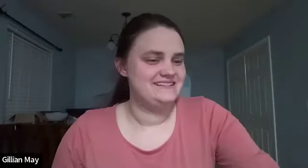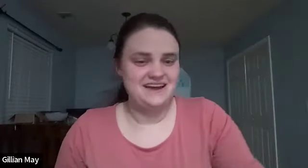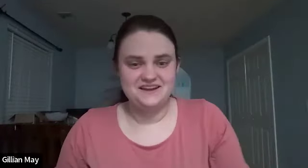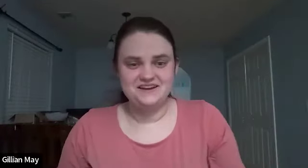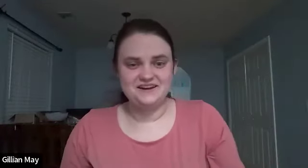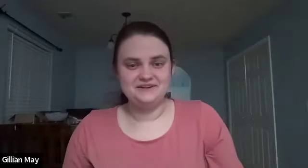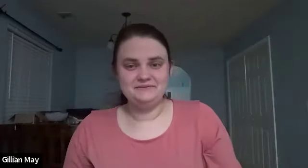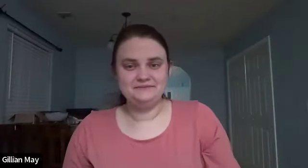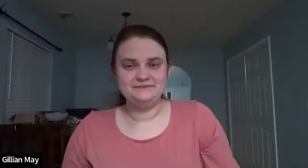Tiger,